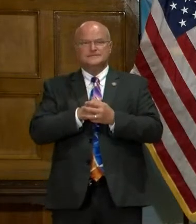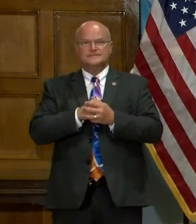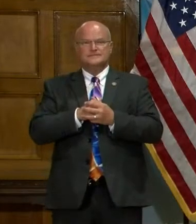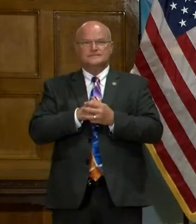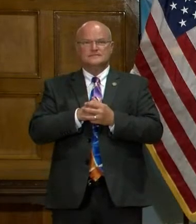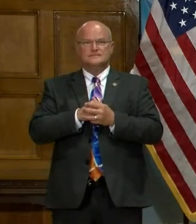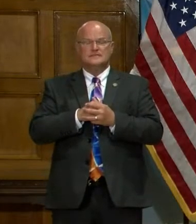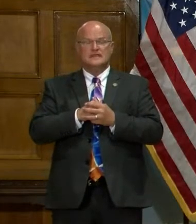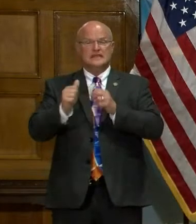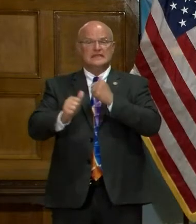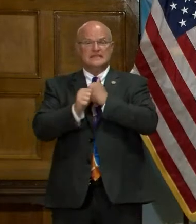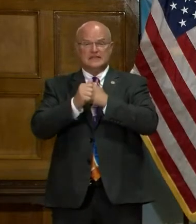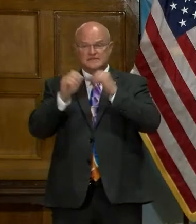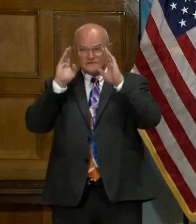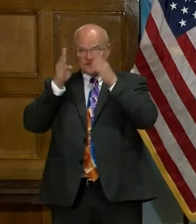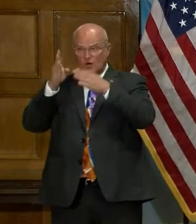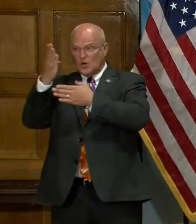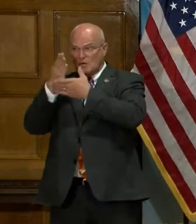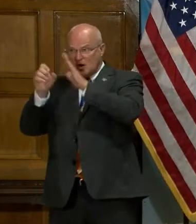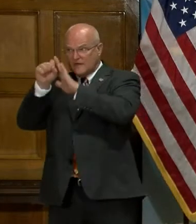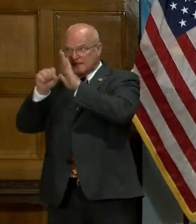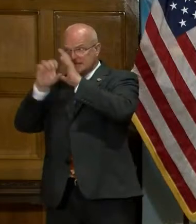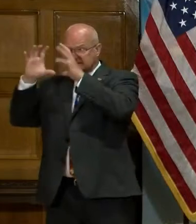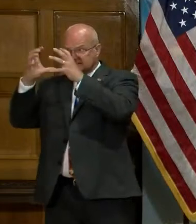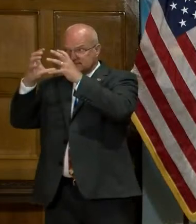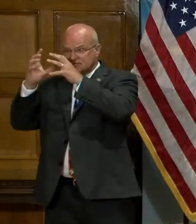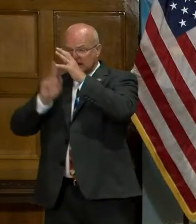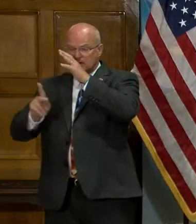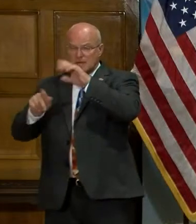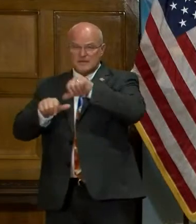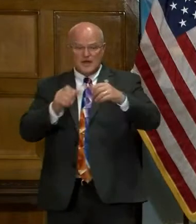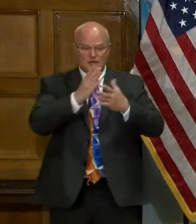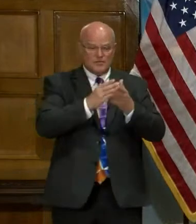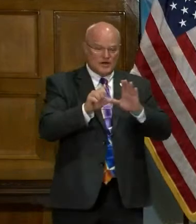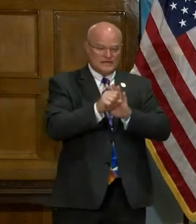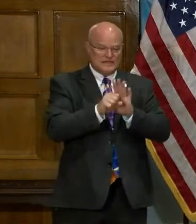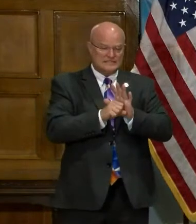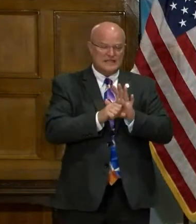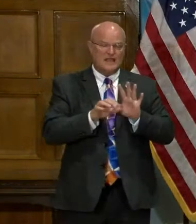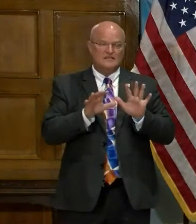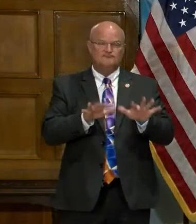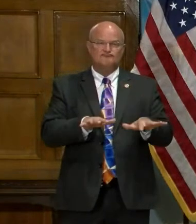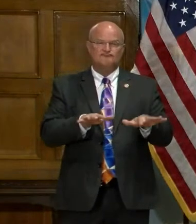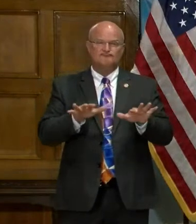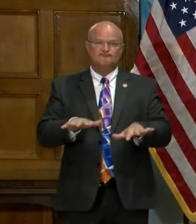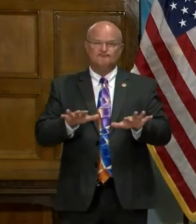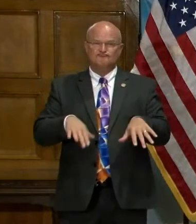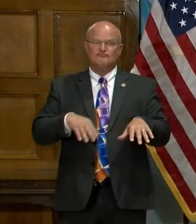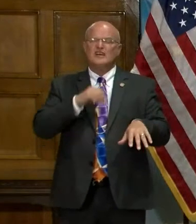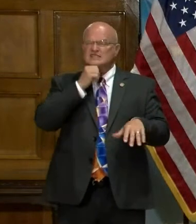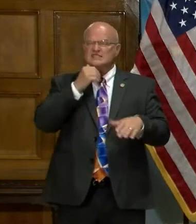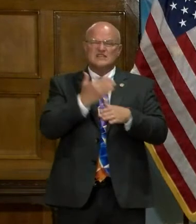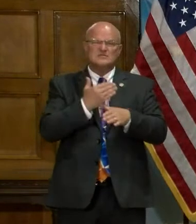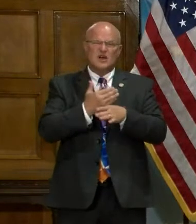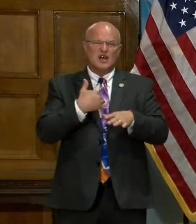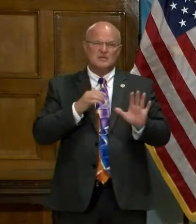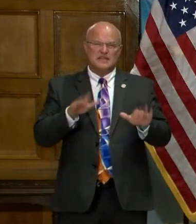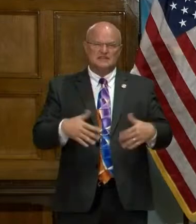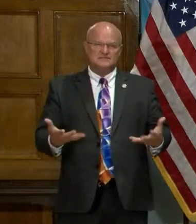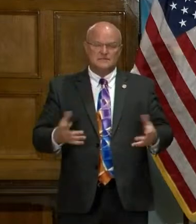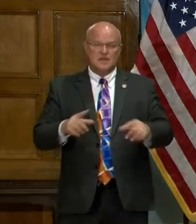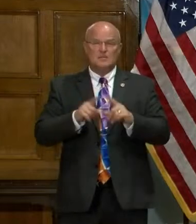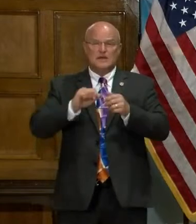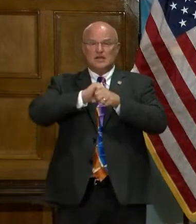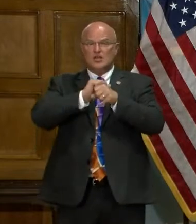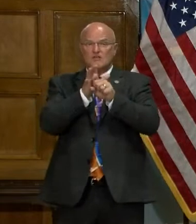again, the danger of focusing on one part of the state is that people living in other parts of the state can think, well, maybe it doesn't apply to me.